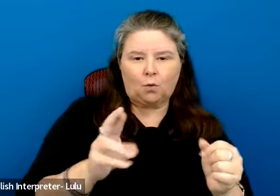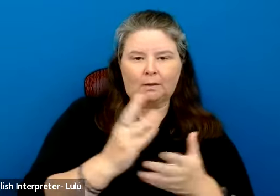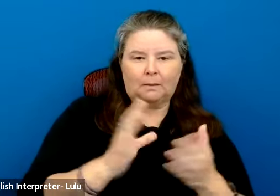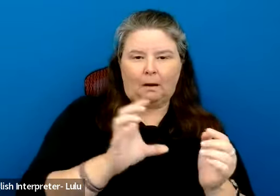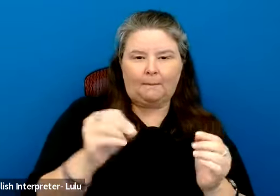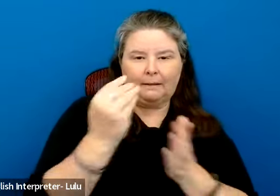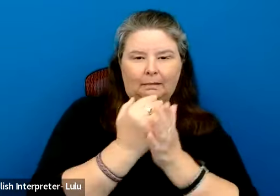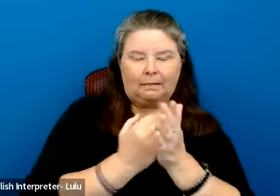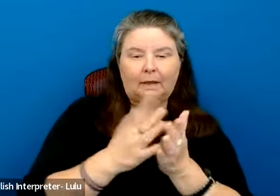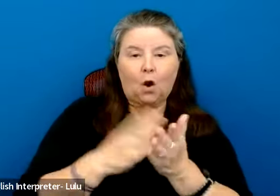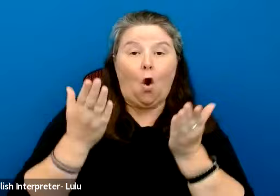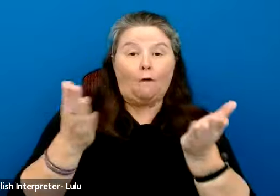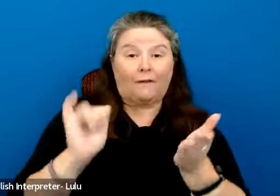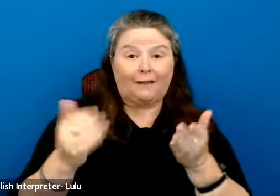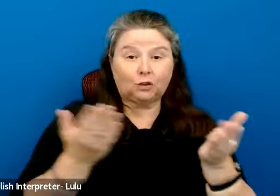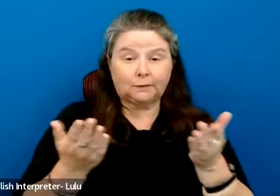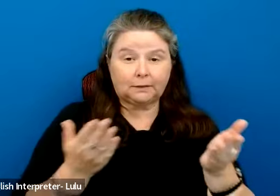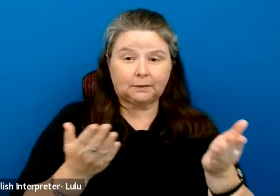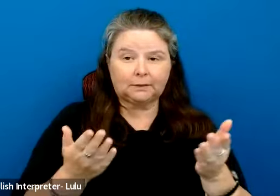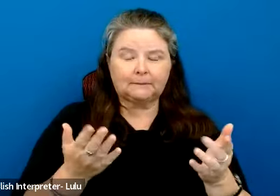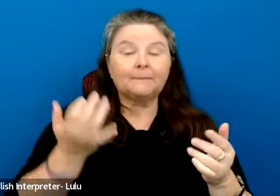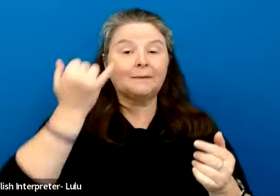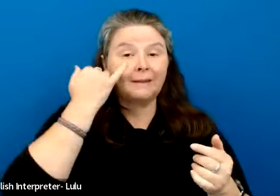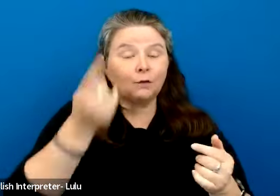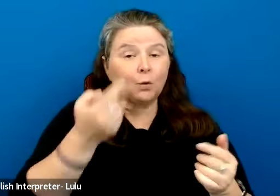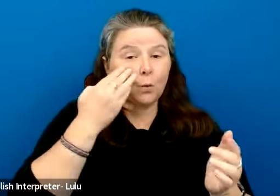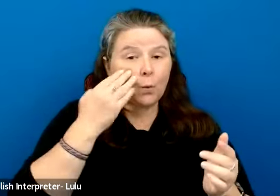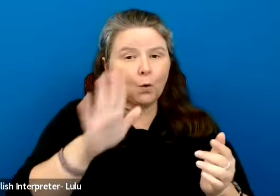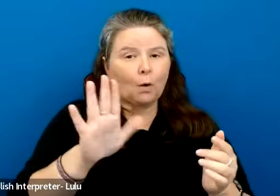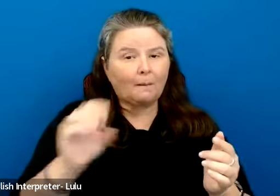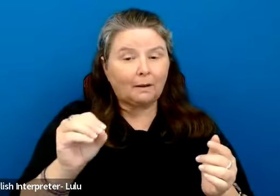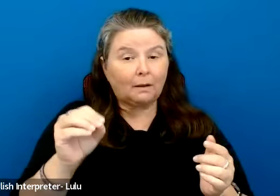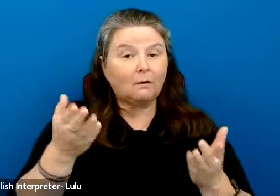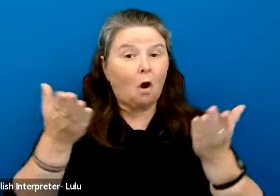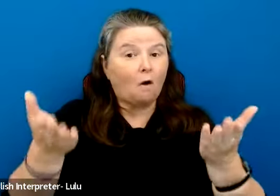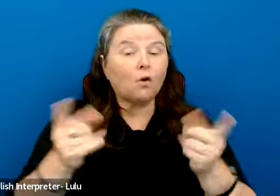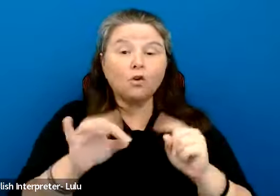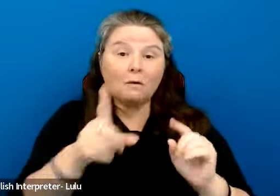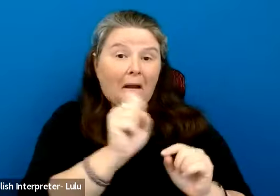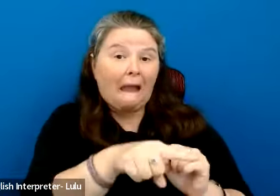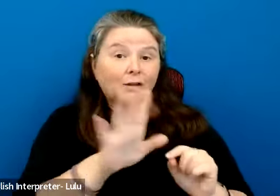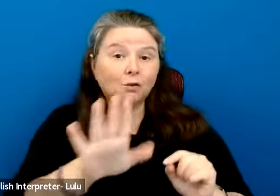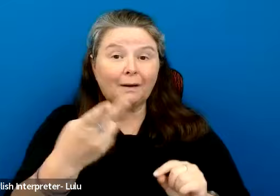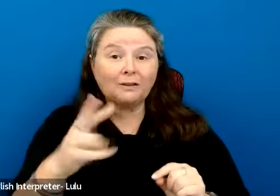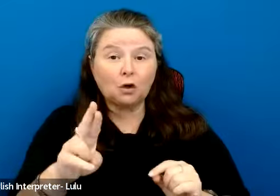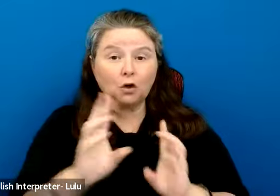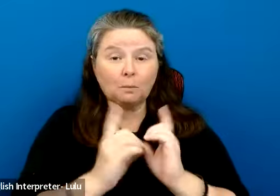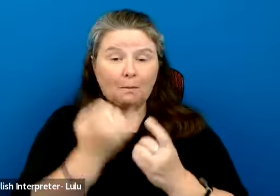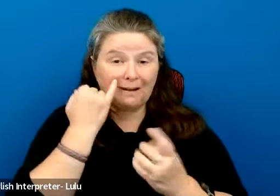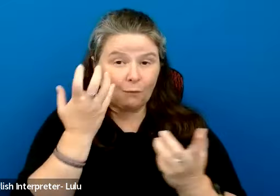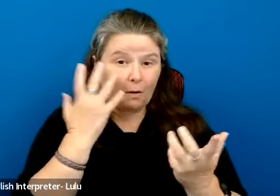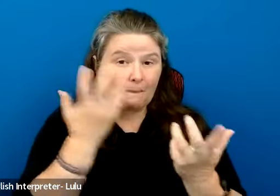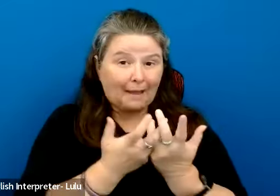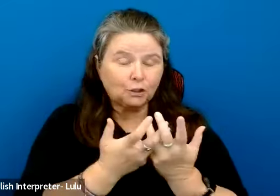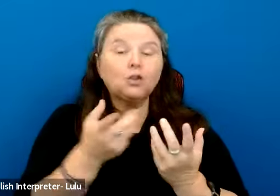companies listed that offer that. If you know that your company does it, or you want to inquire with your HR department, you can